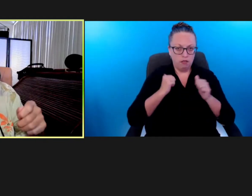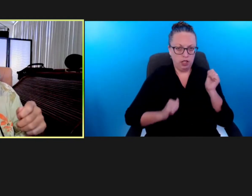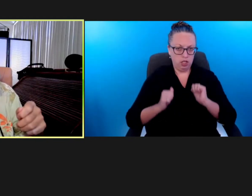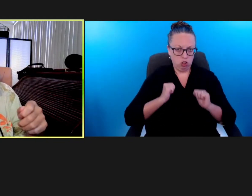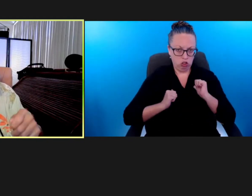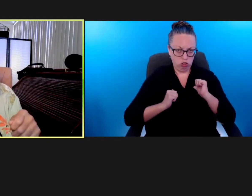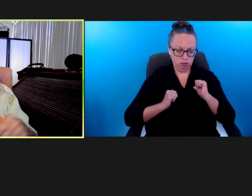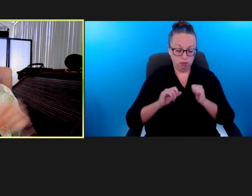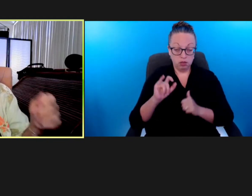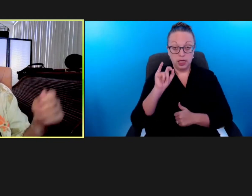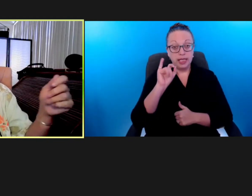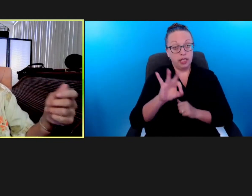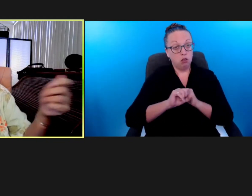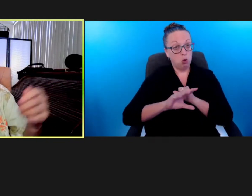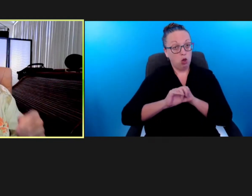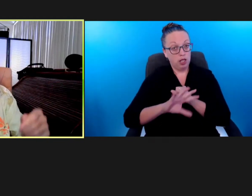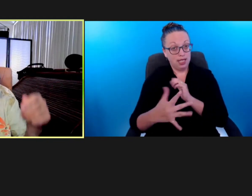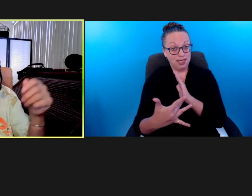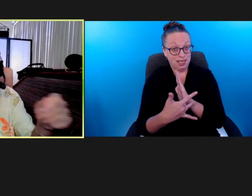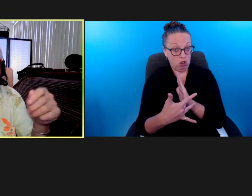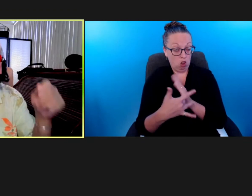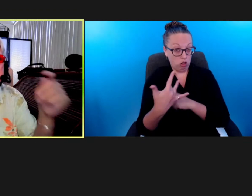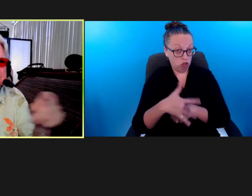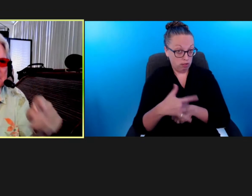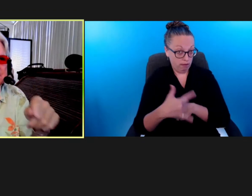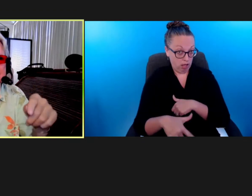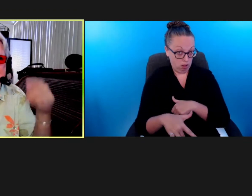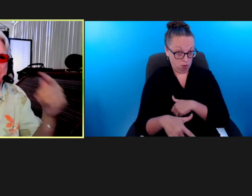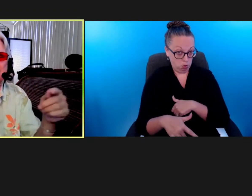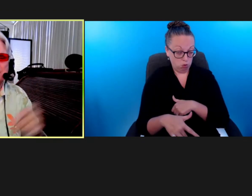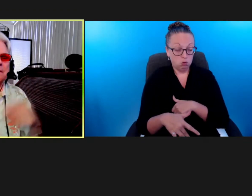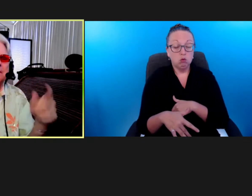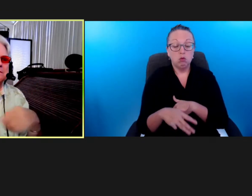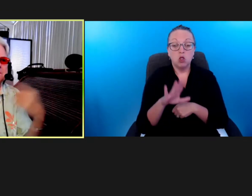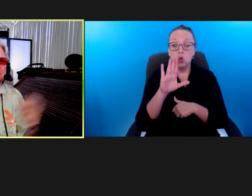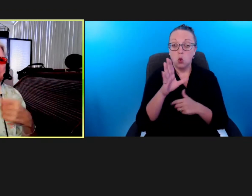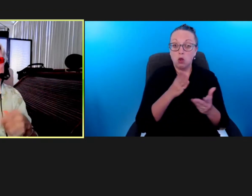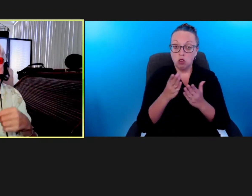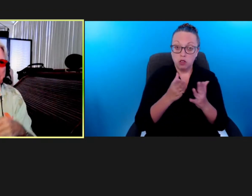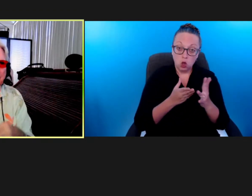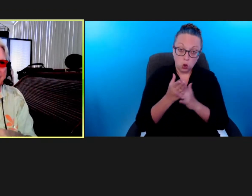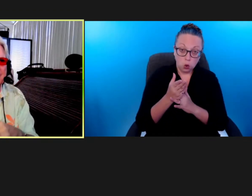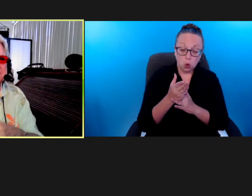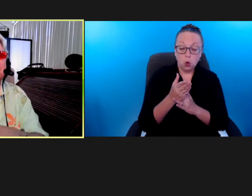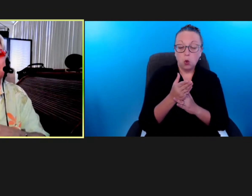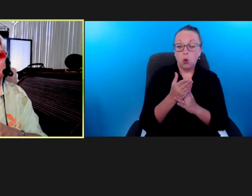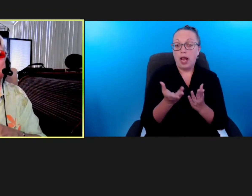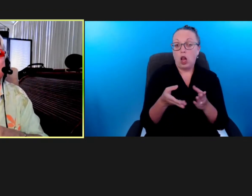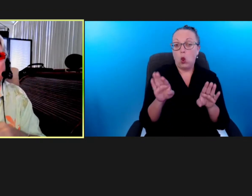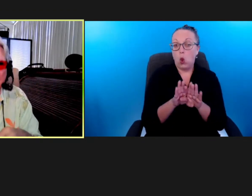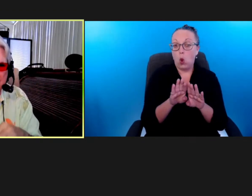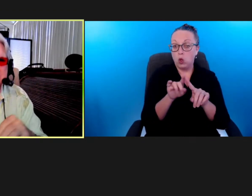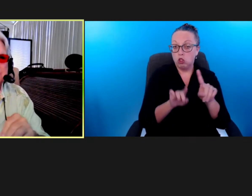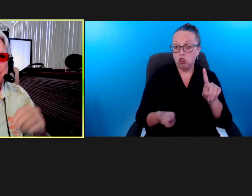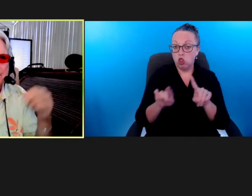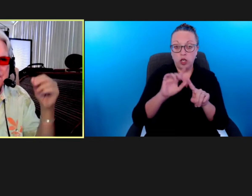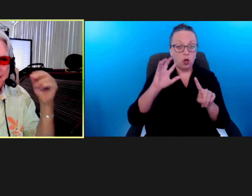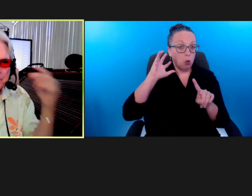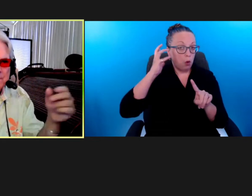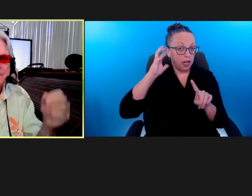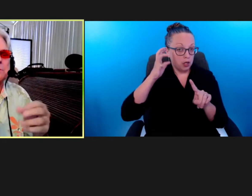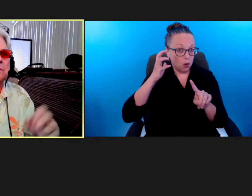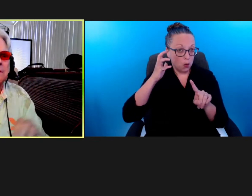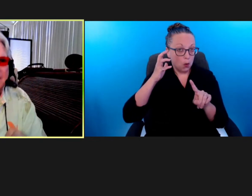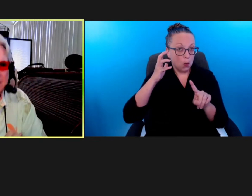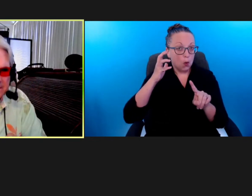If broadcast technology is available that allows it to hear services through a closed-circuit radio broadcast heard by audience members